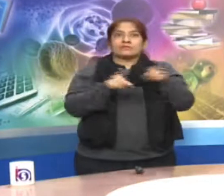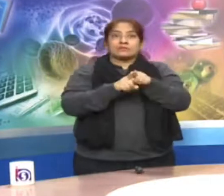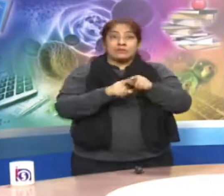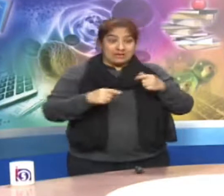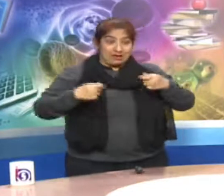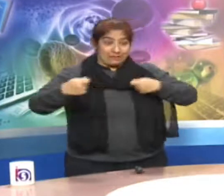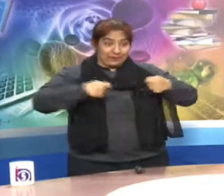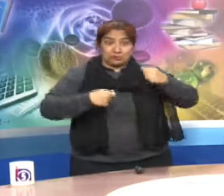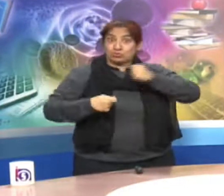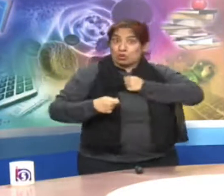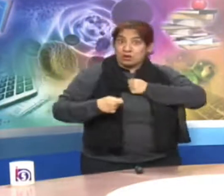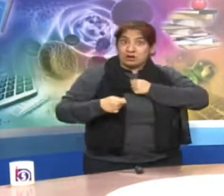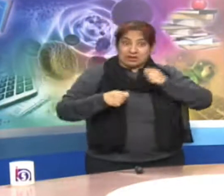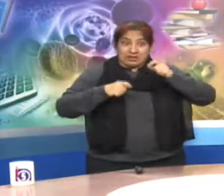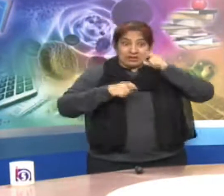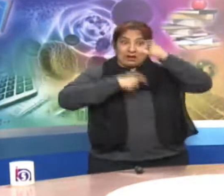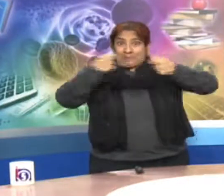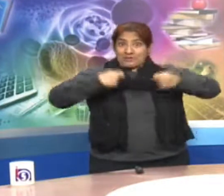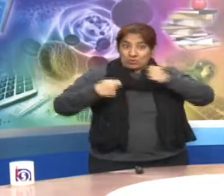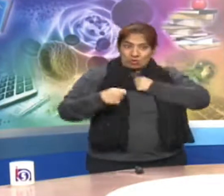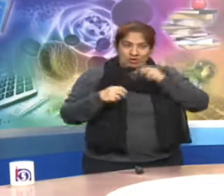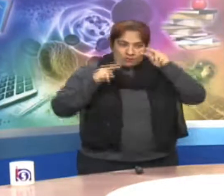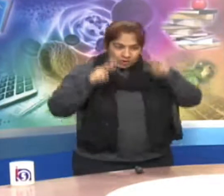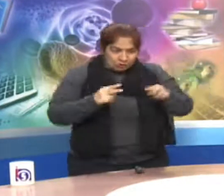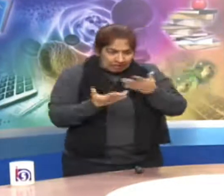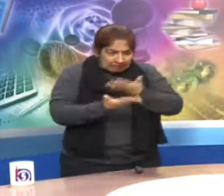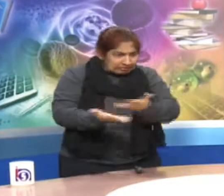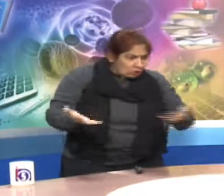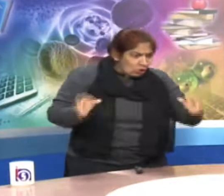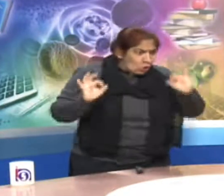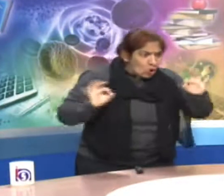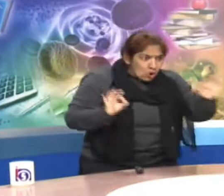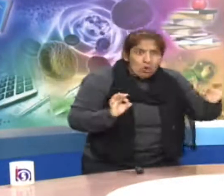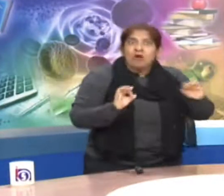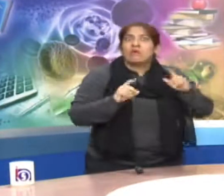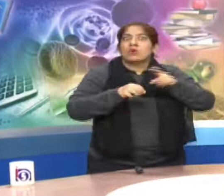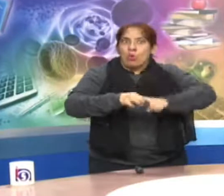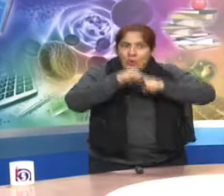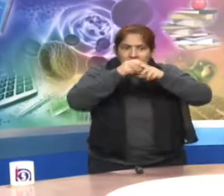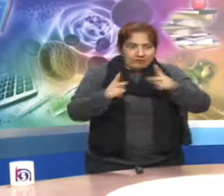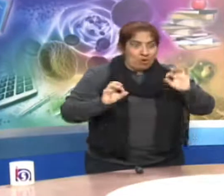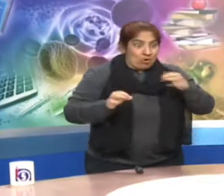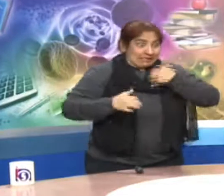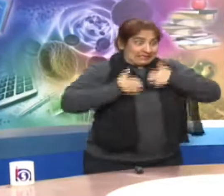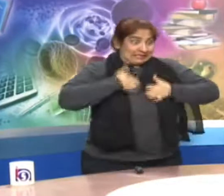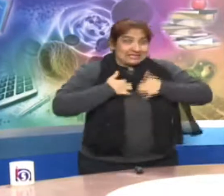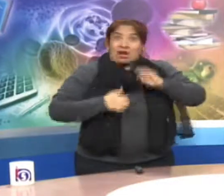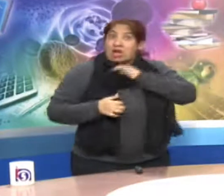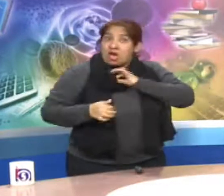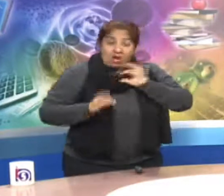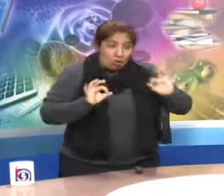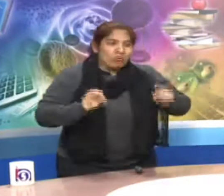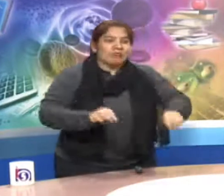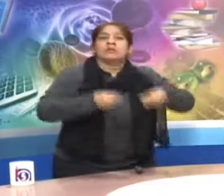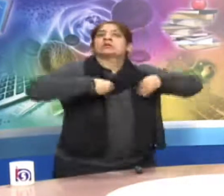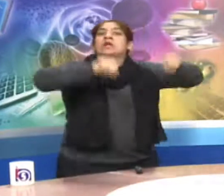So the first point is long-term interest of business, focusing on the business, giving the good quality